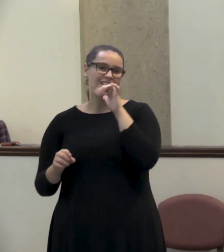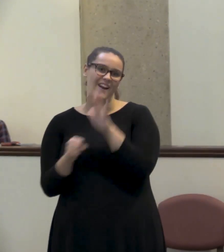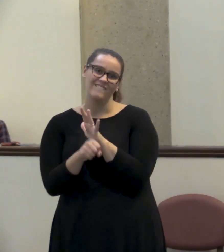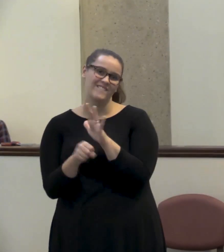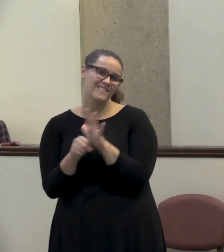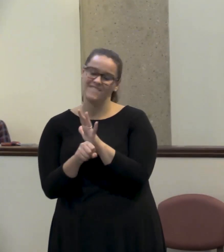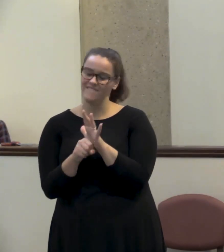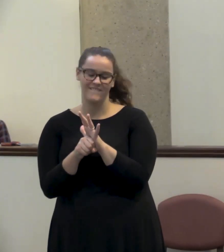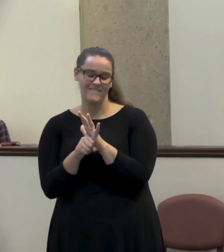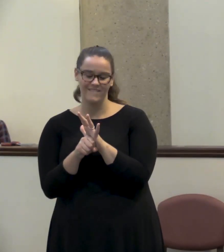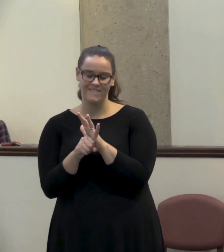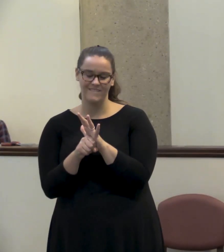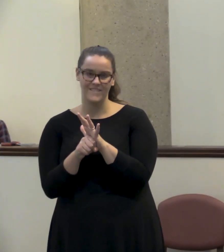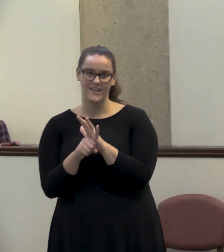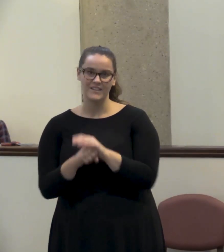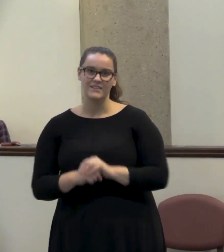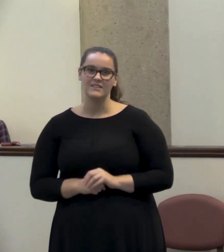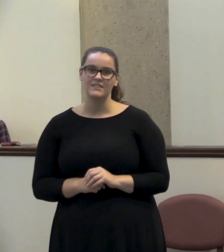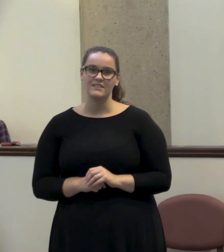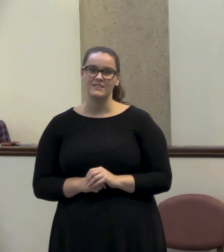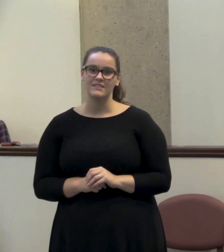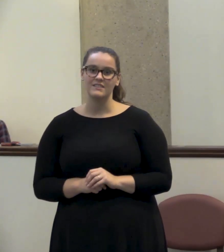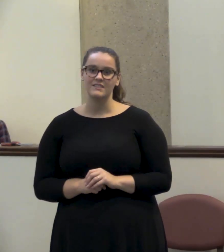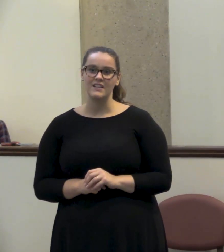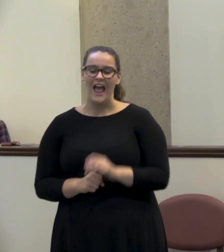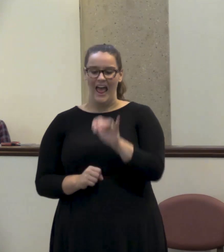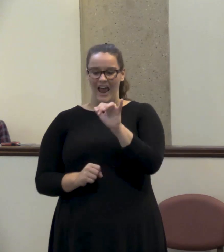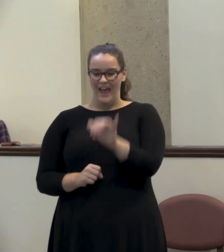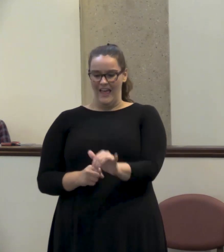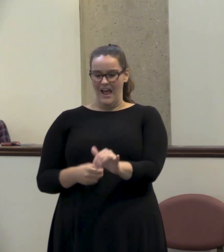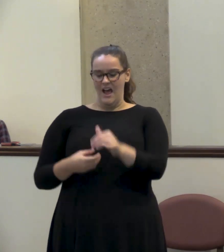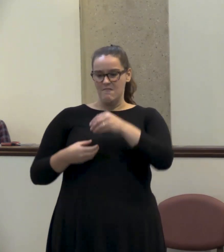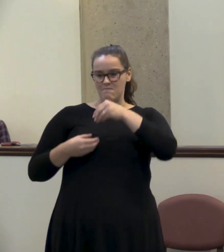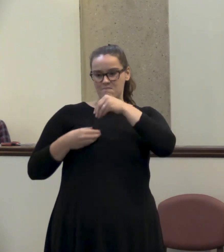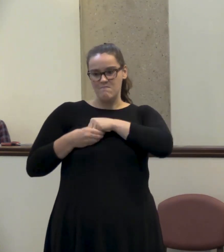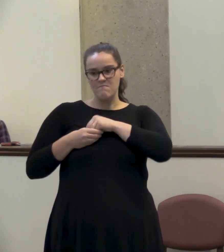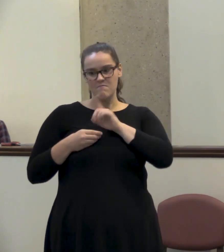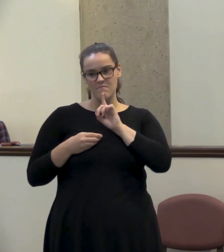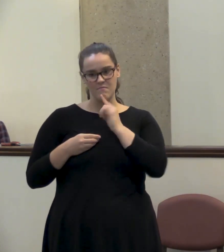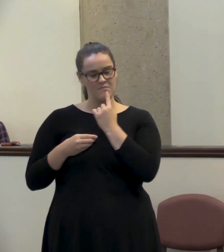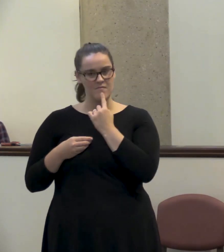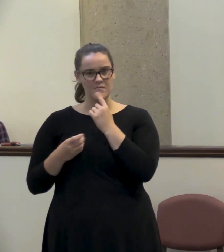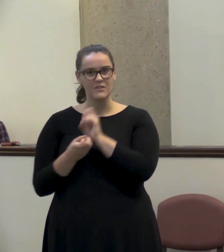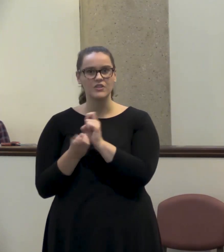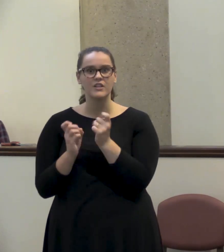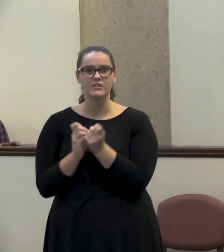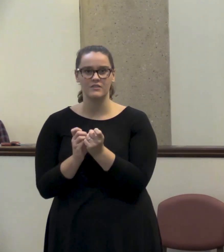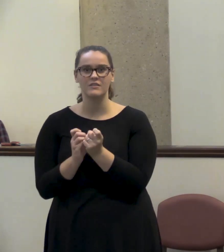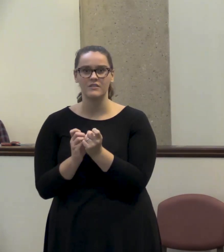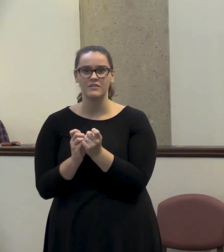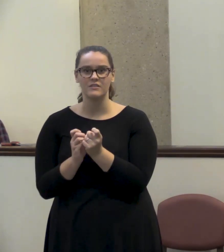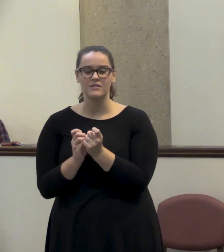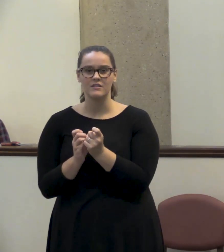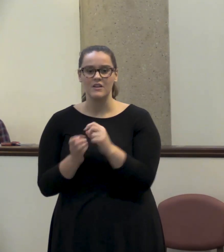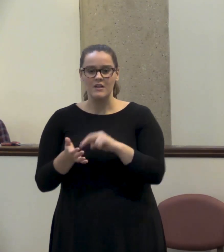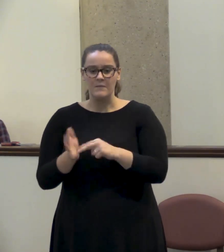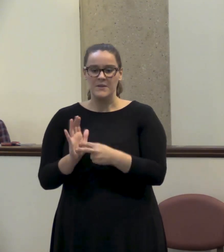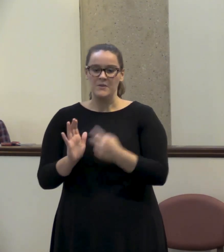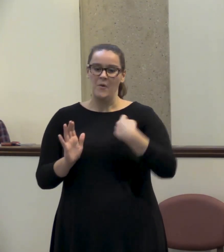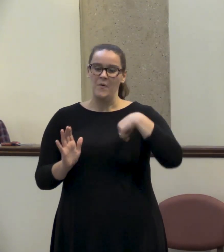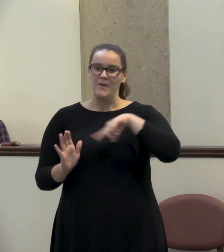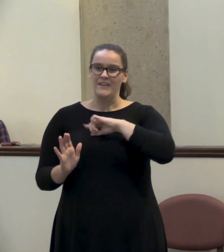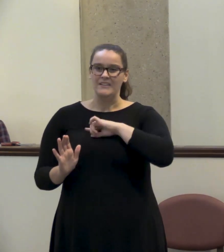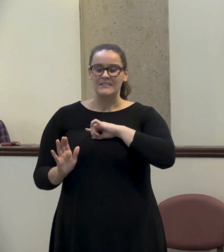And that's what a profound interior conversion points us to. It means we have to make